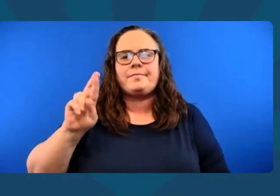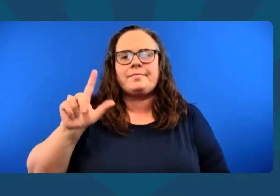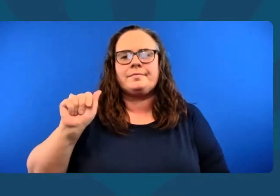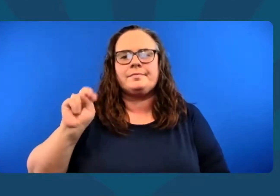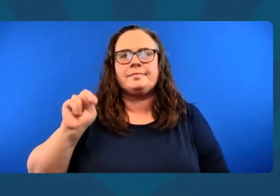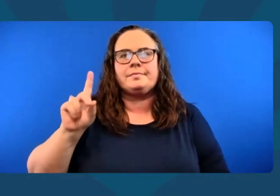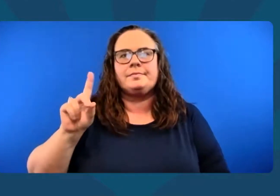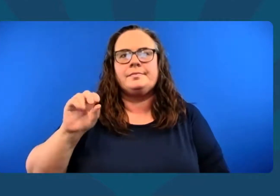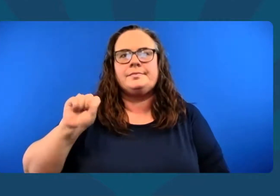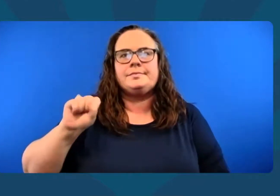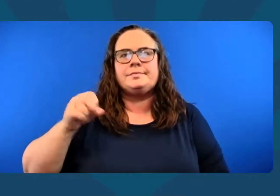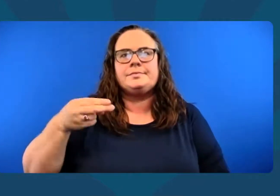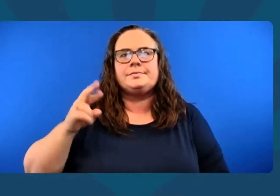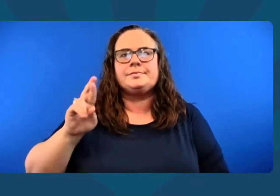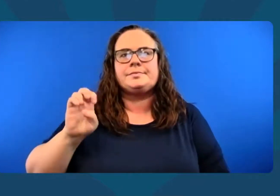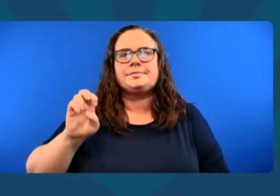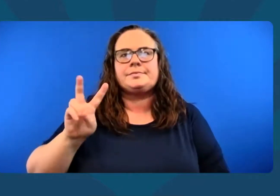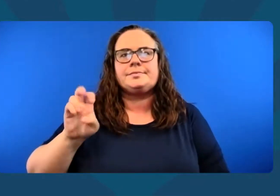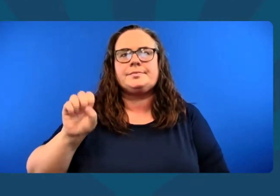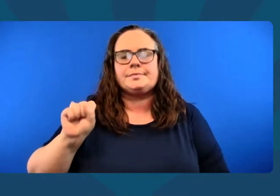Garland Shreves,